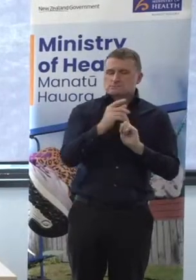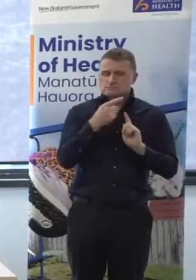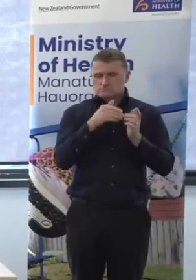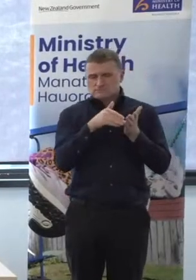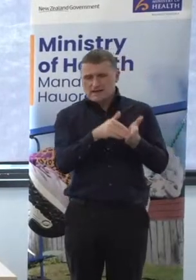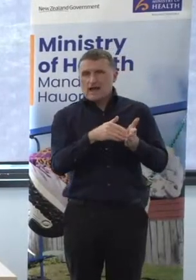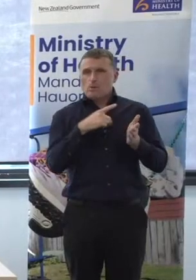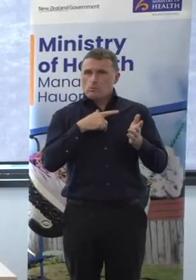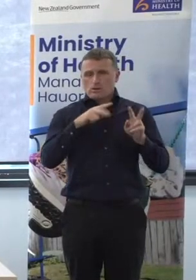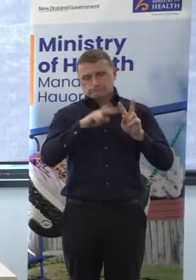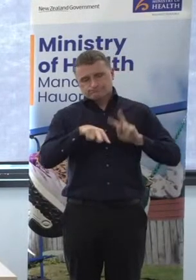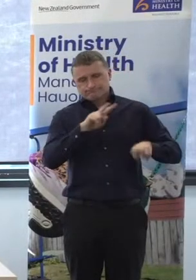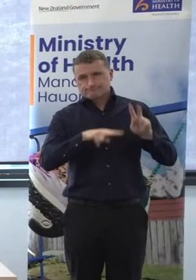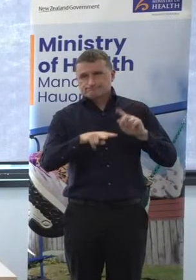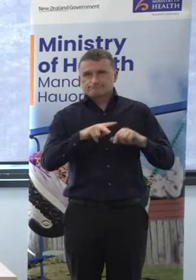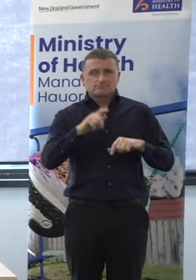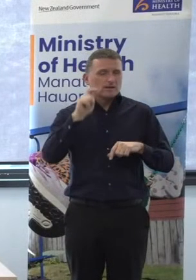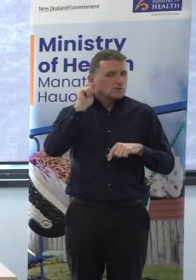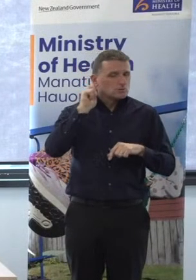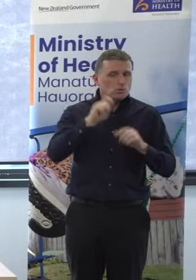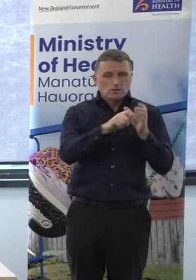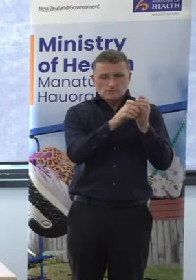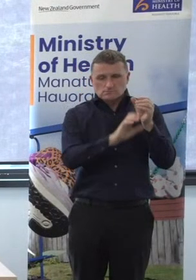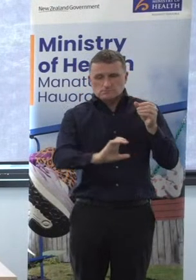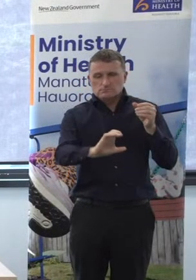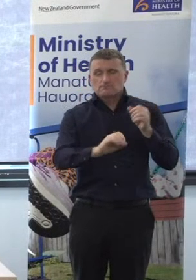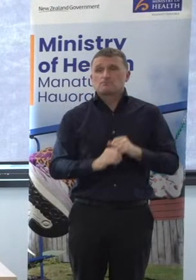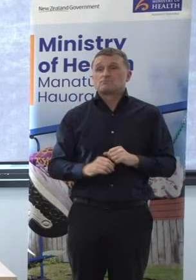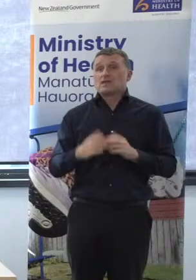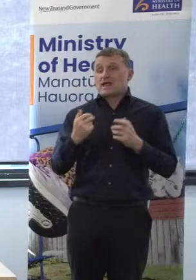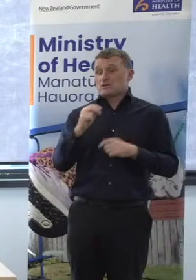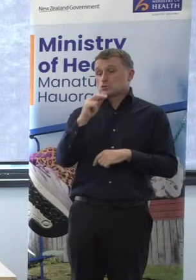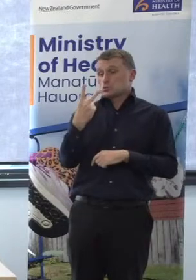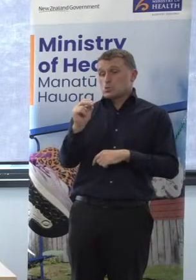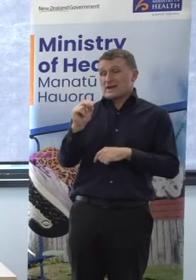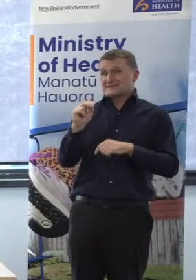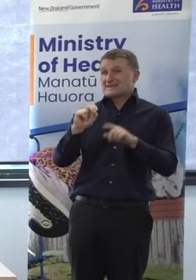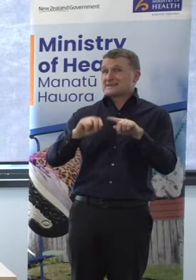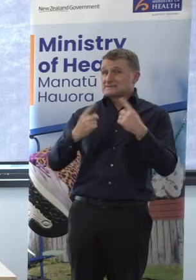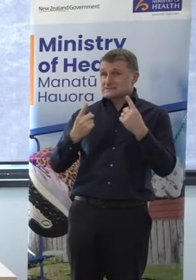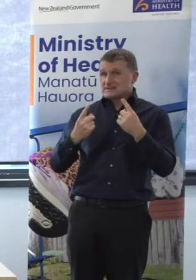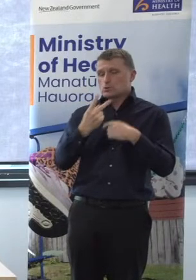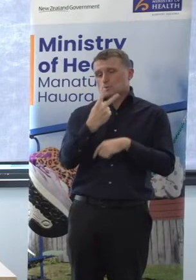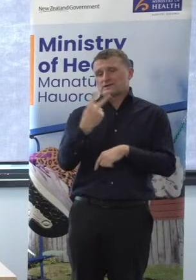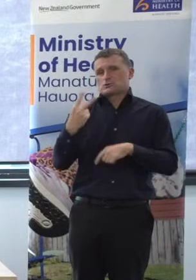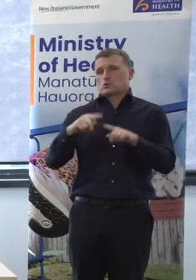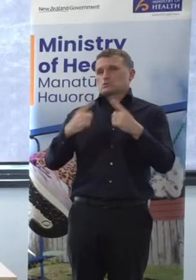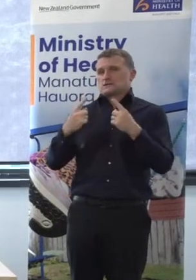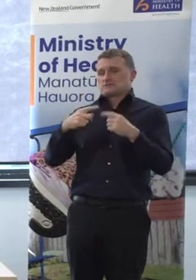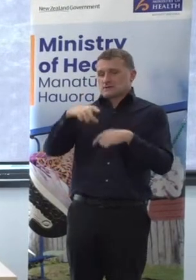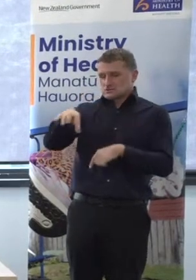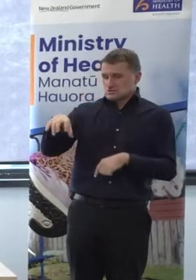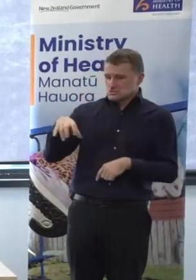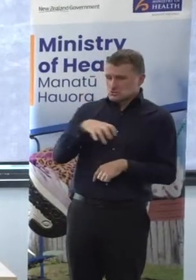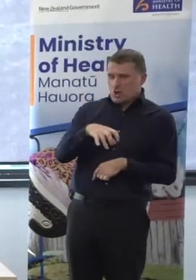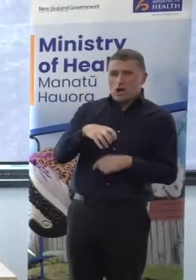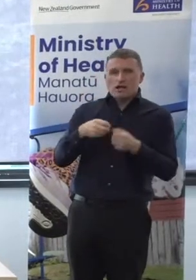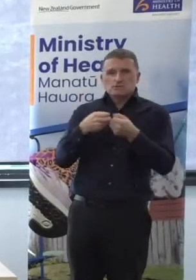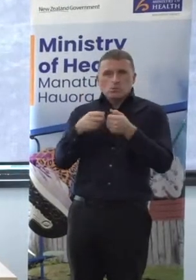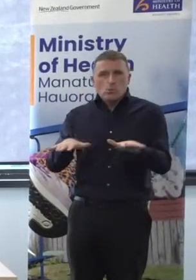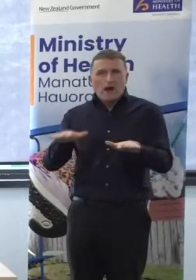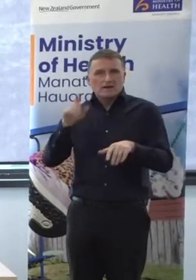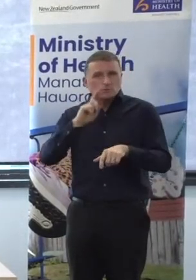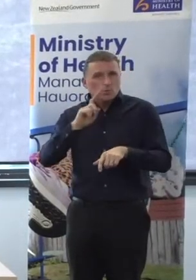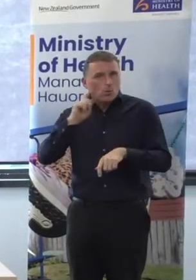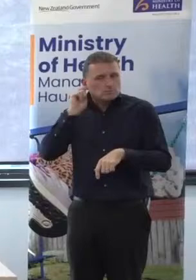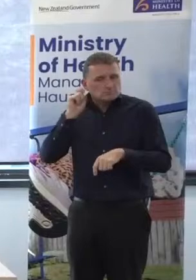Furthermore, there are over 20 sentinel sites where variant testing is routinely conducted on the wastewater. And these samples are tested to